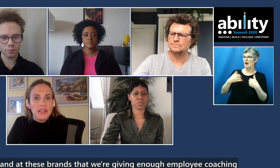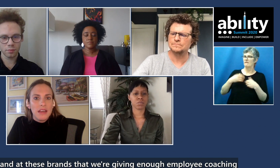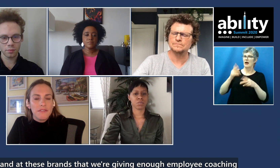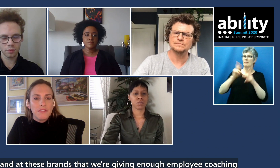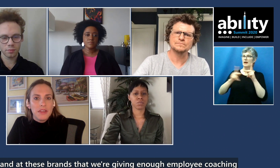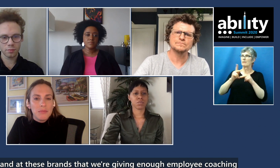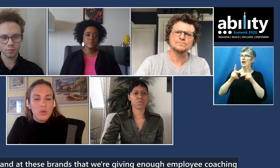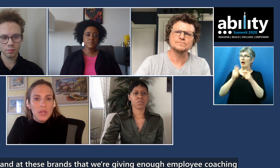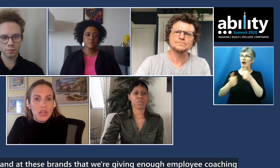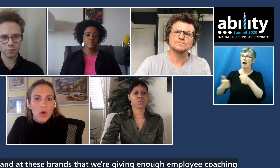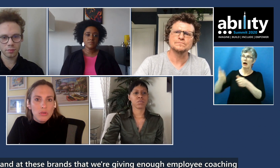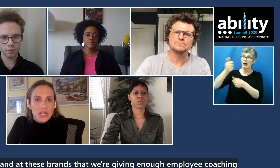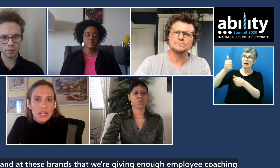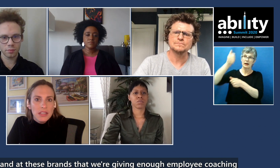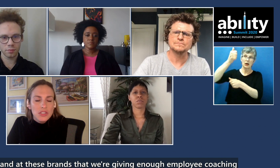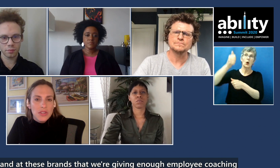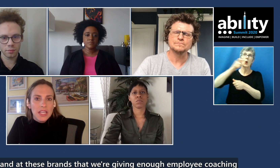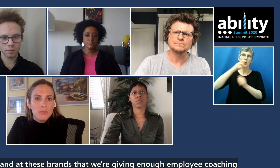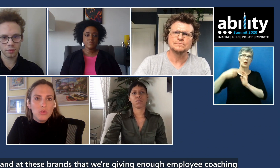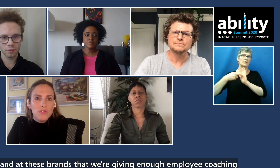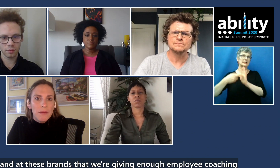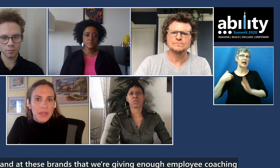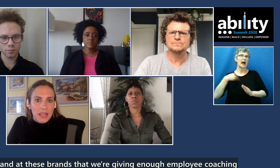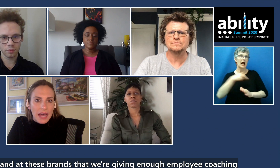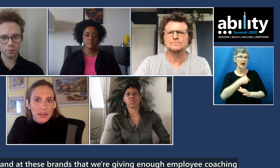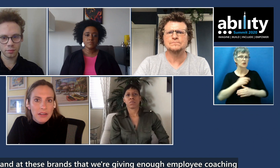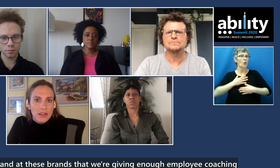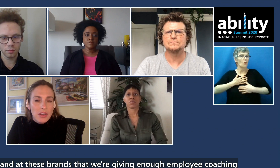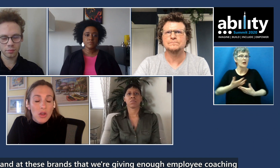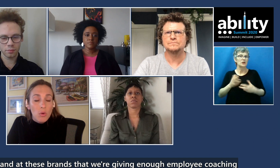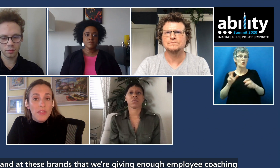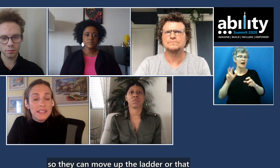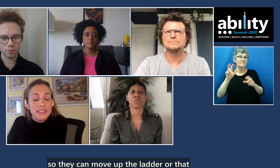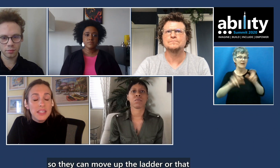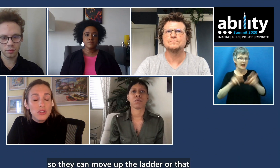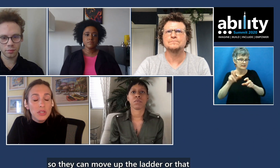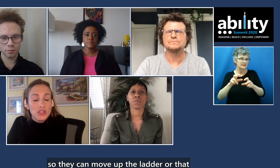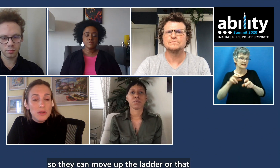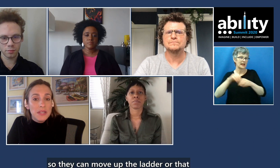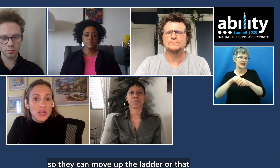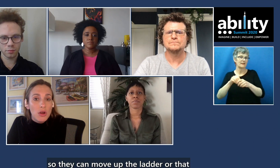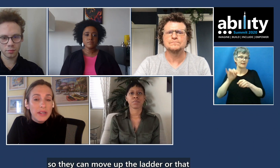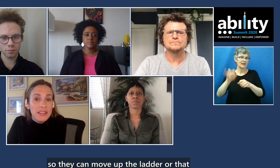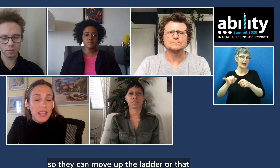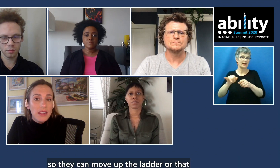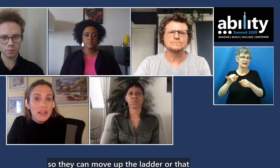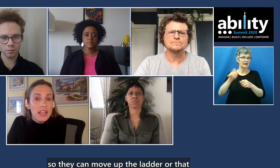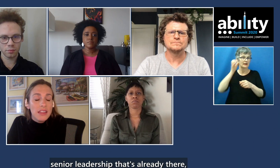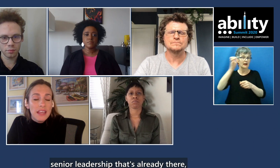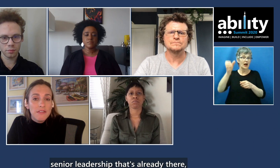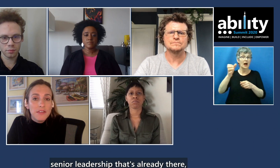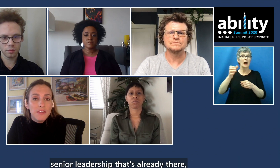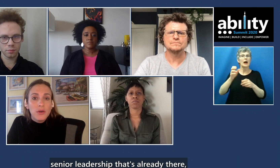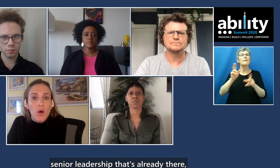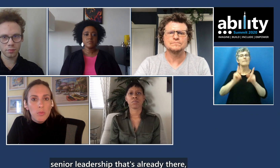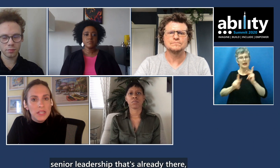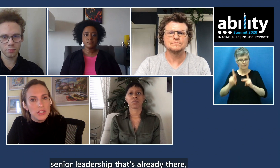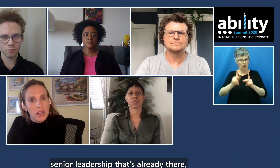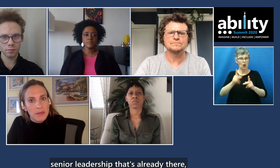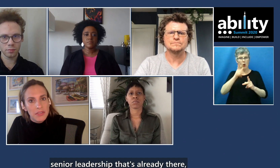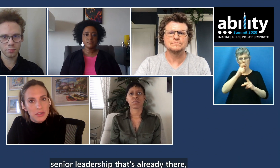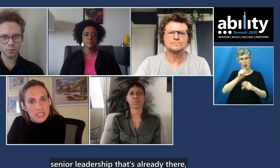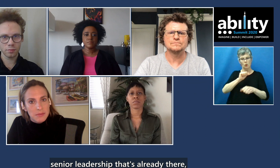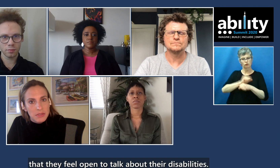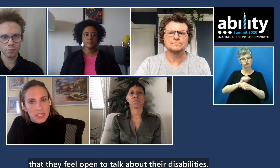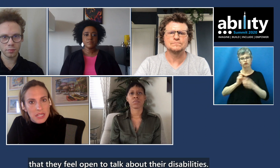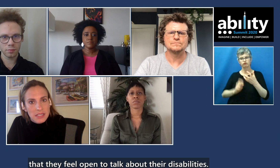we're giving enough employee coaching so they can move up the ladder, or that senior leadership that's already there, that they feel open